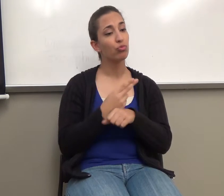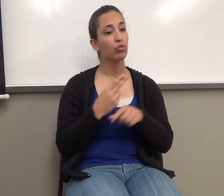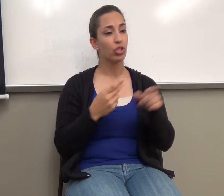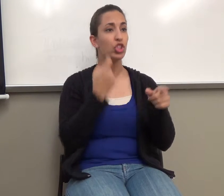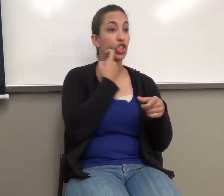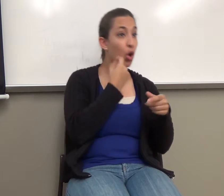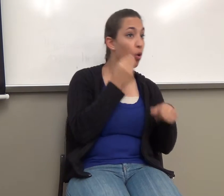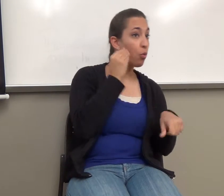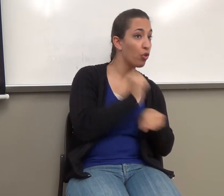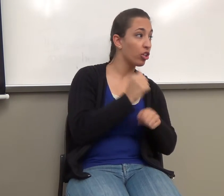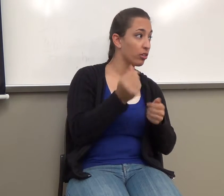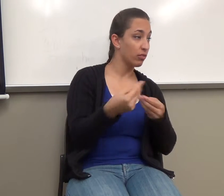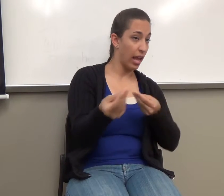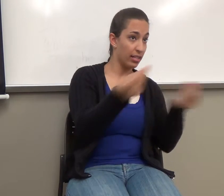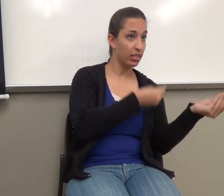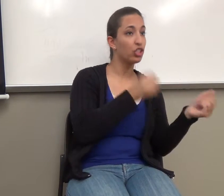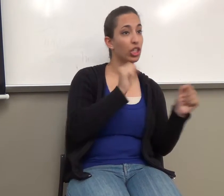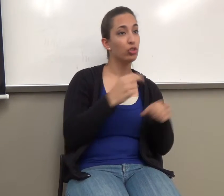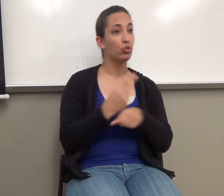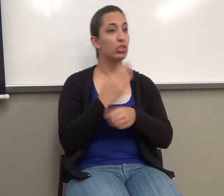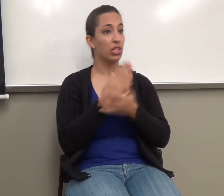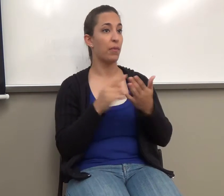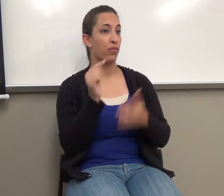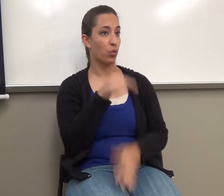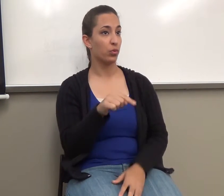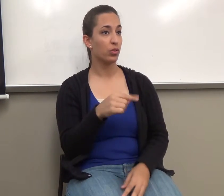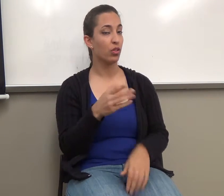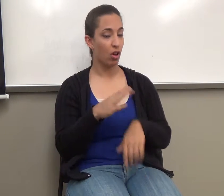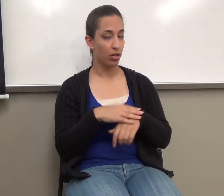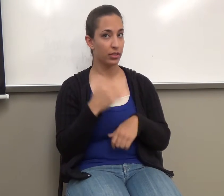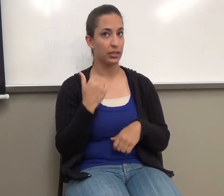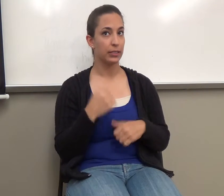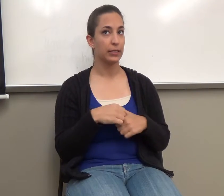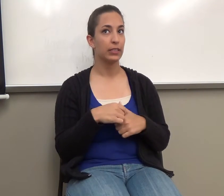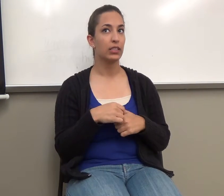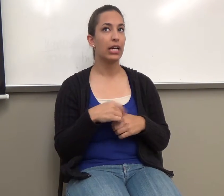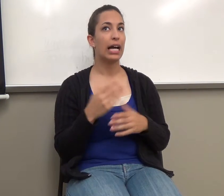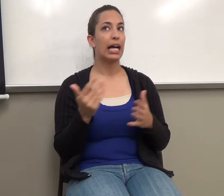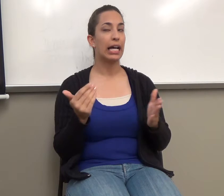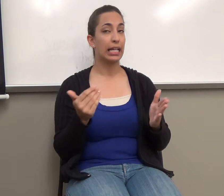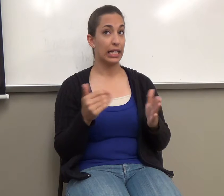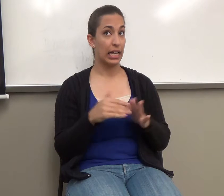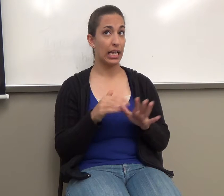if you would like to. And again, at the end of each chapter,